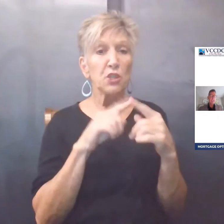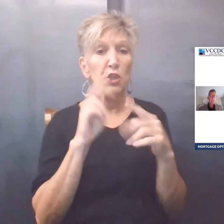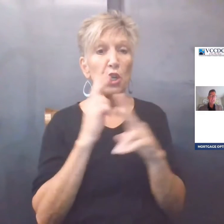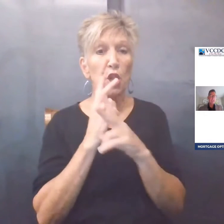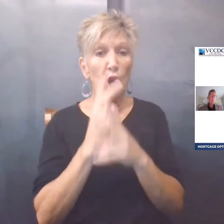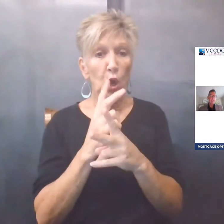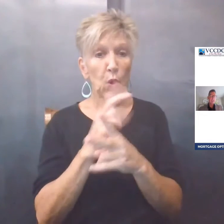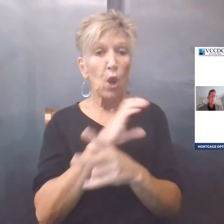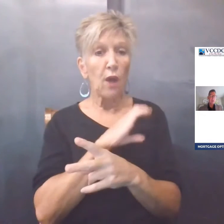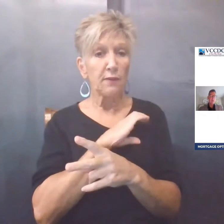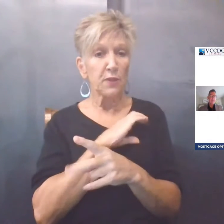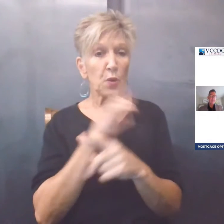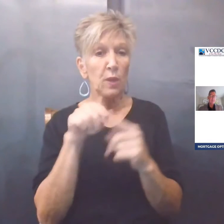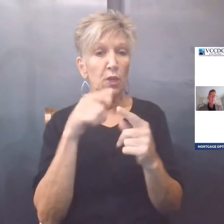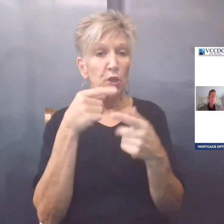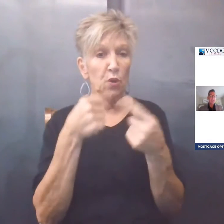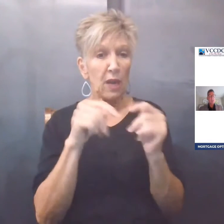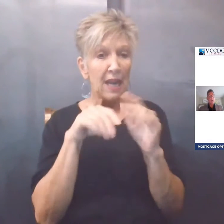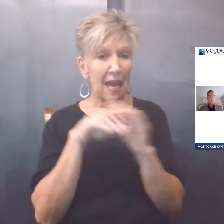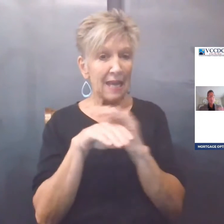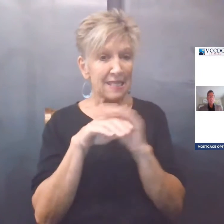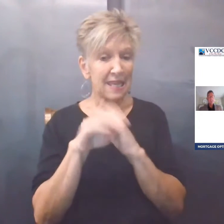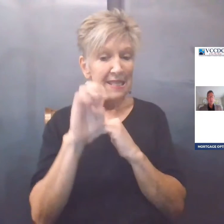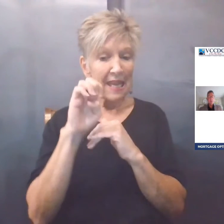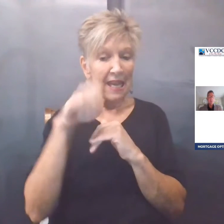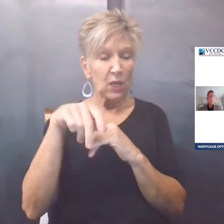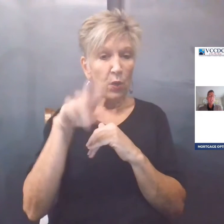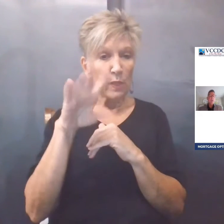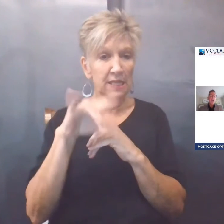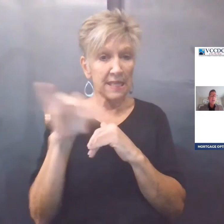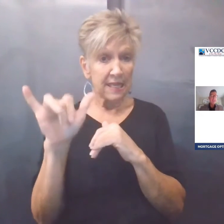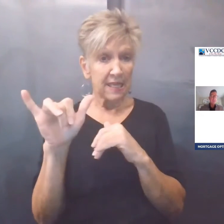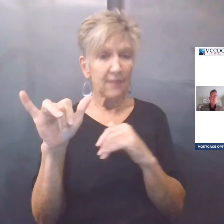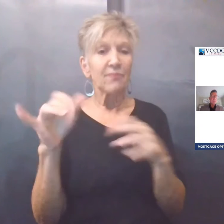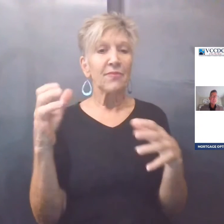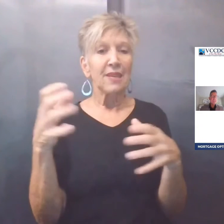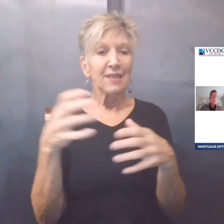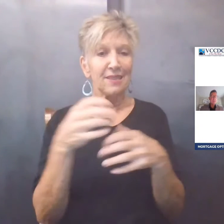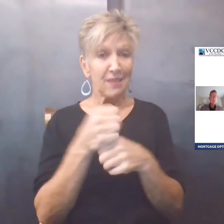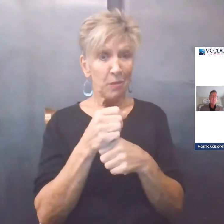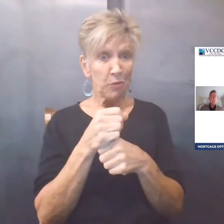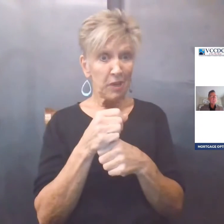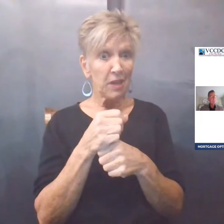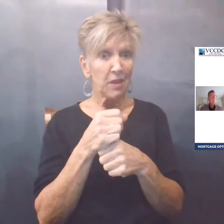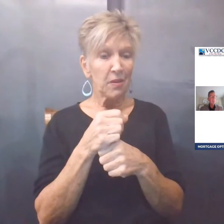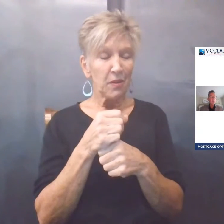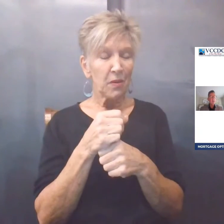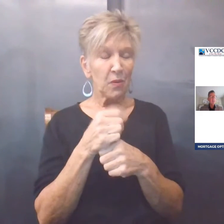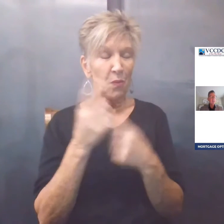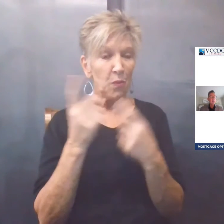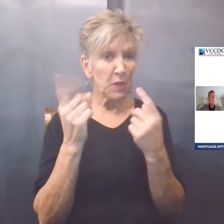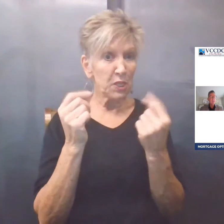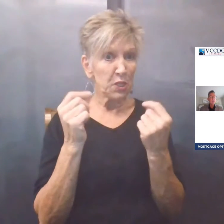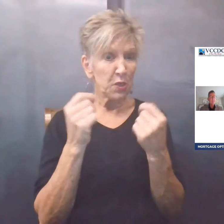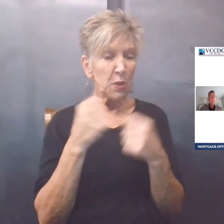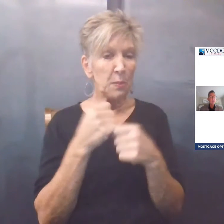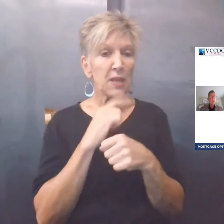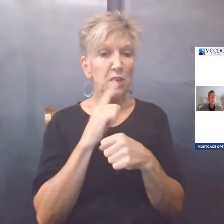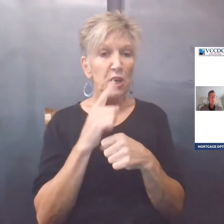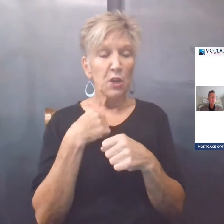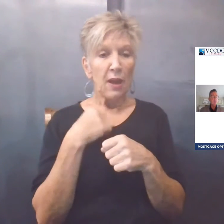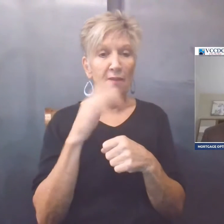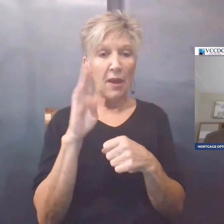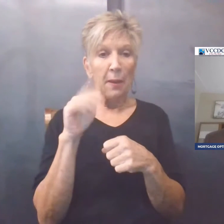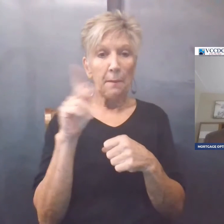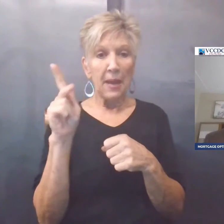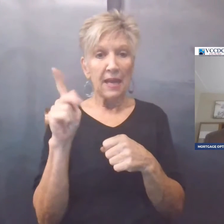to access equity in your home. So in summary, I think the biggest thing to do is make sure you have a lender that's having a